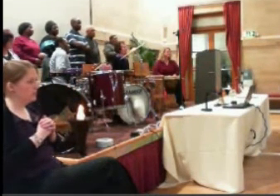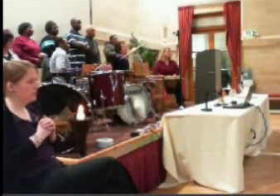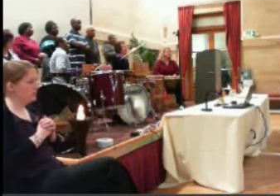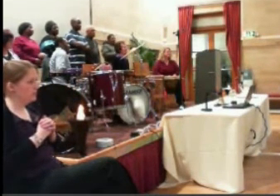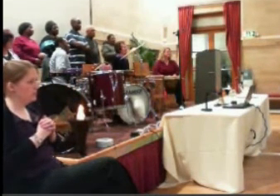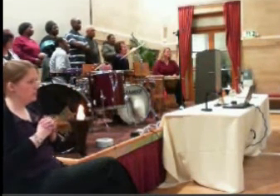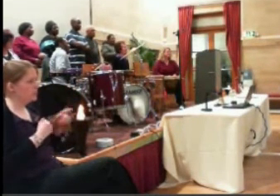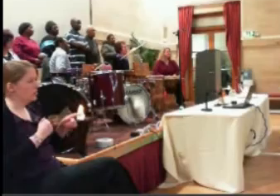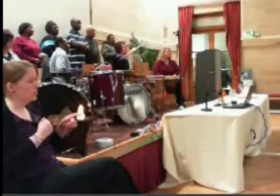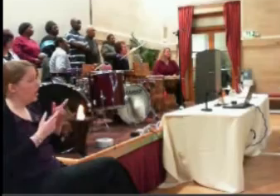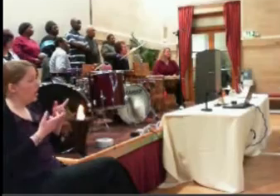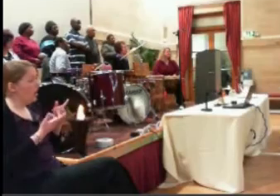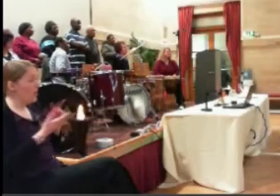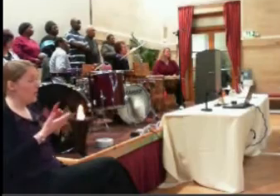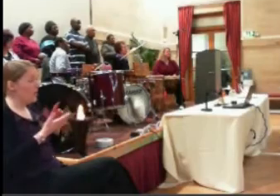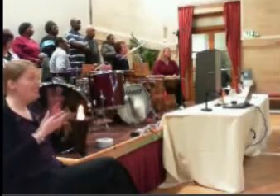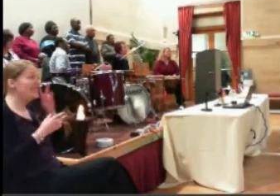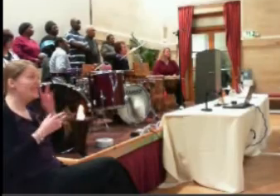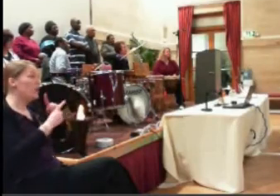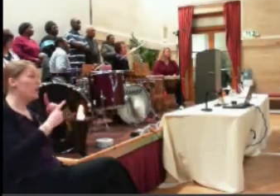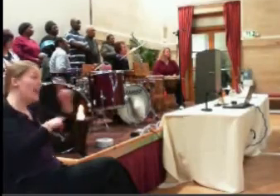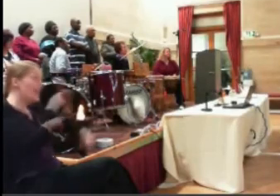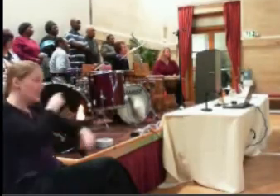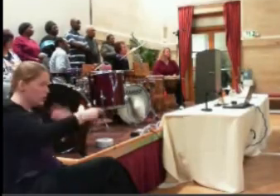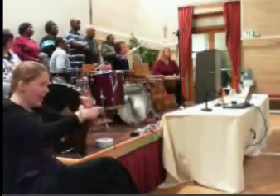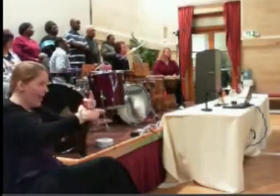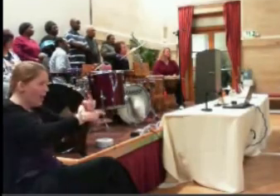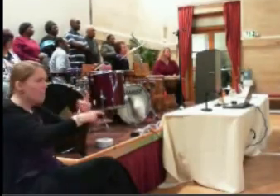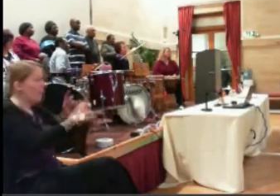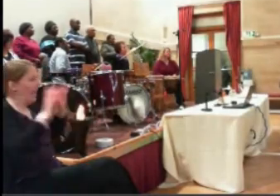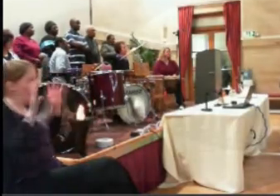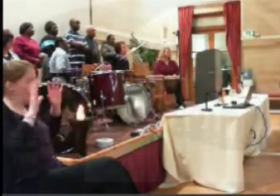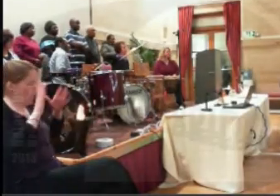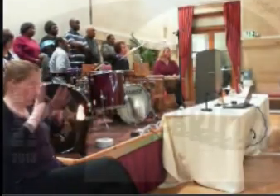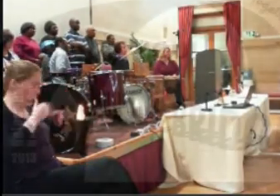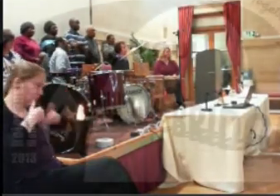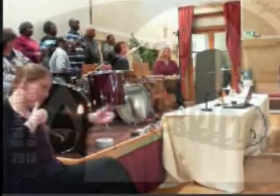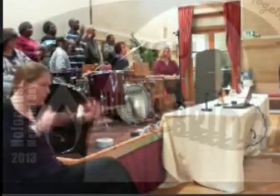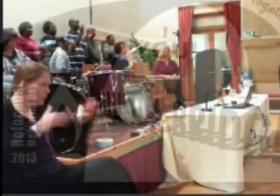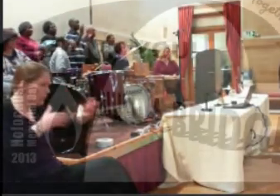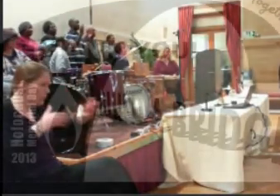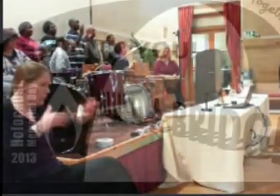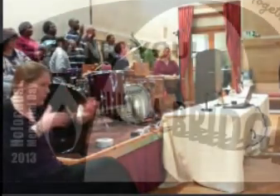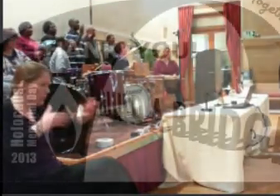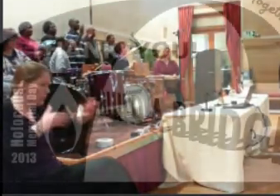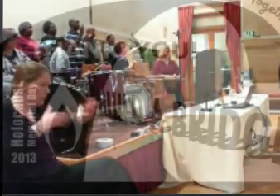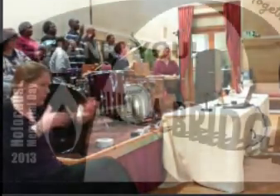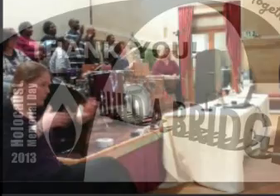let's meet again in a year's time, but let's do a lot of good work between now and then. Thank you all.